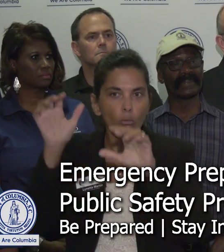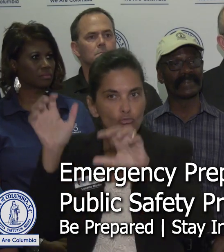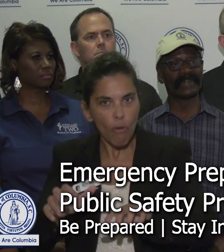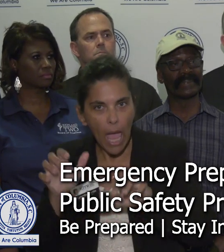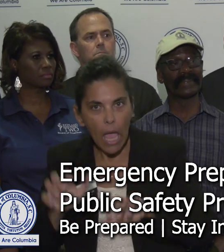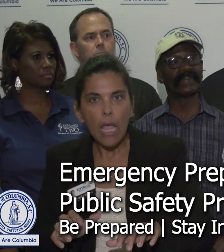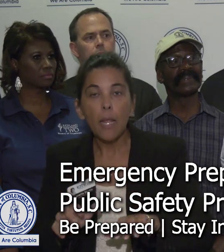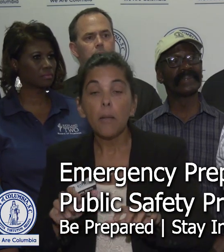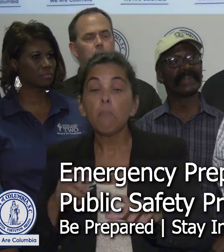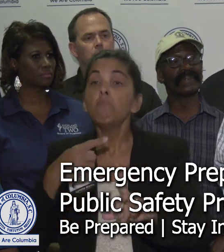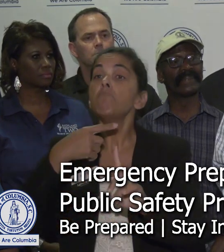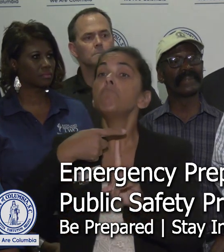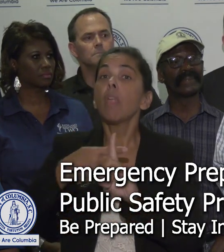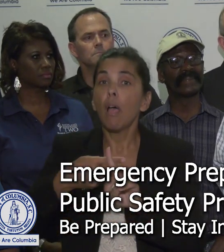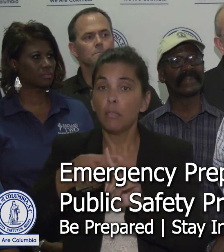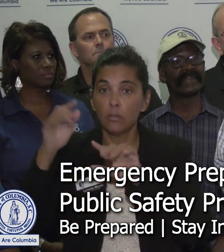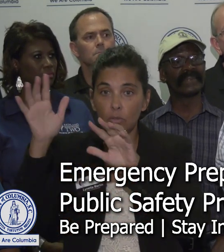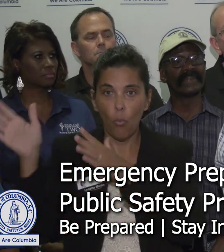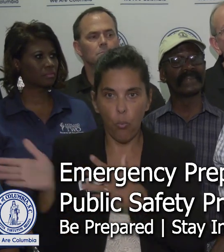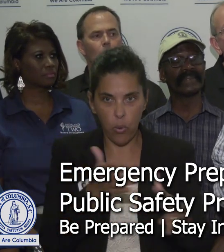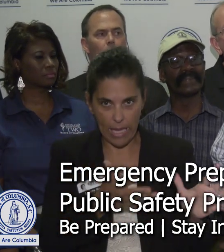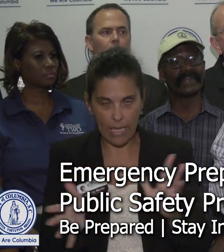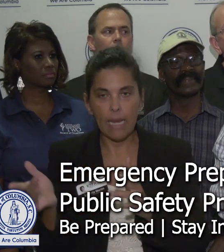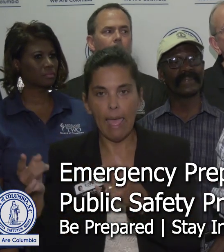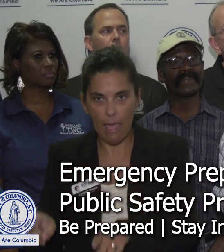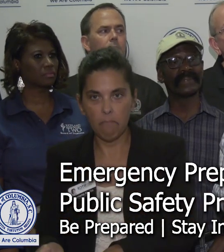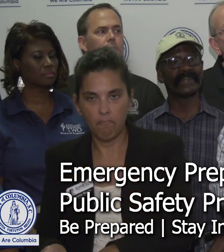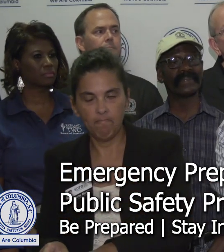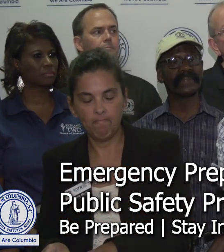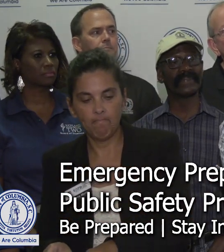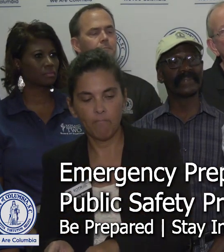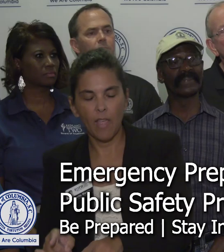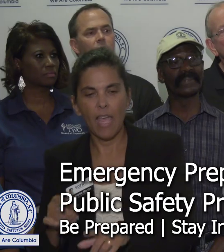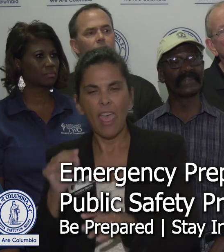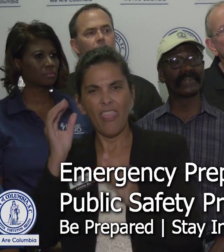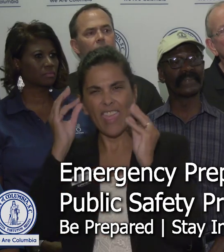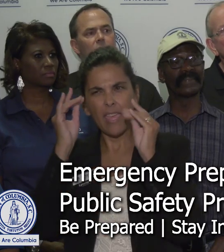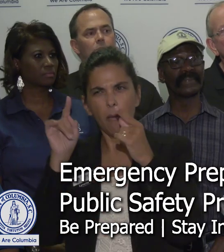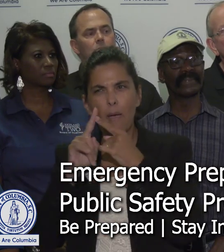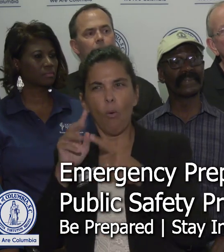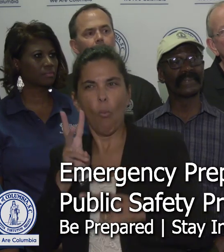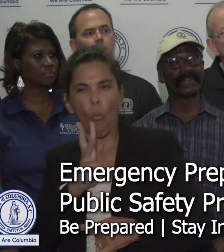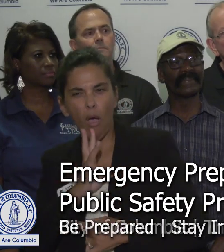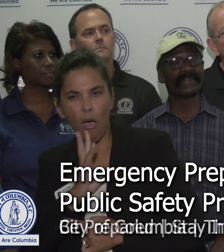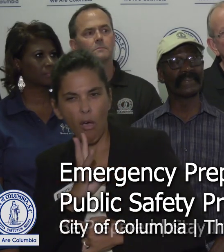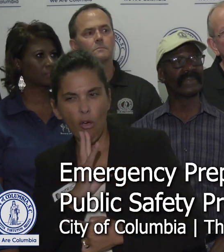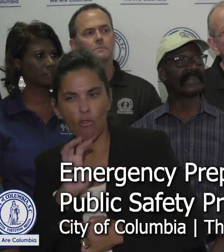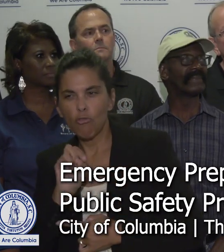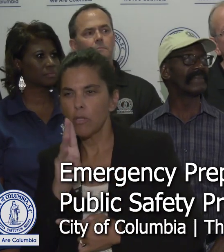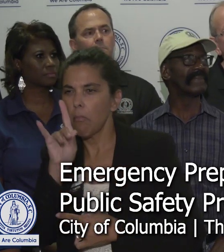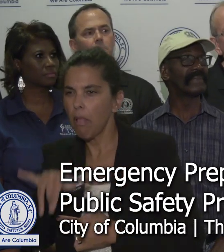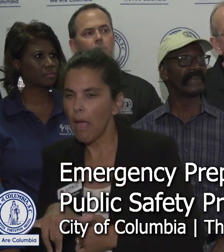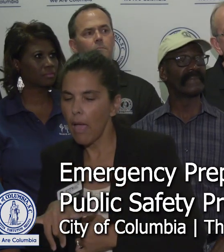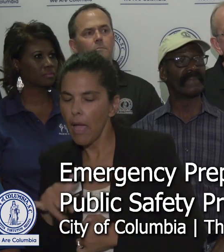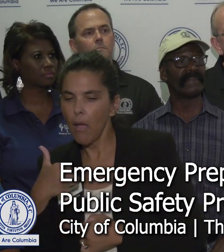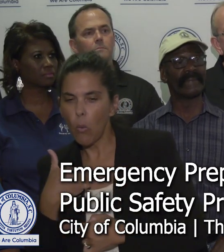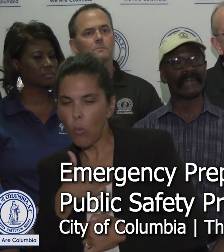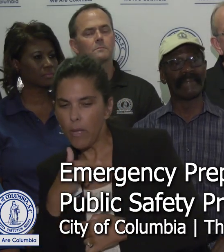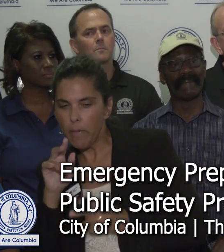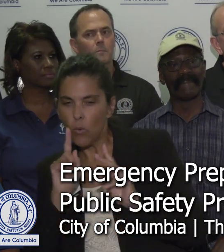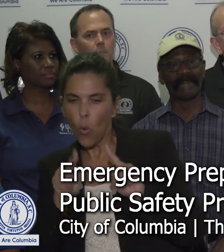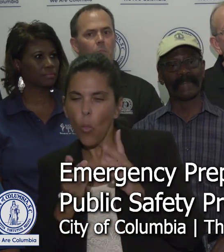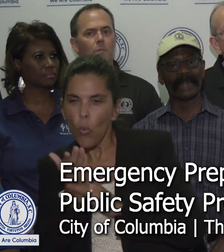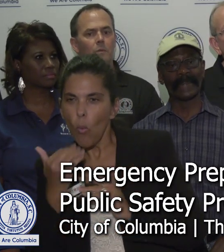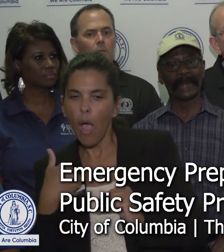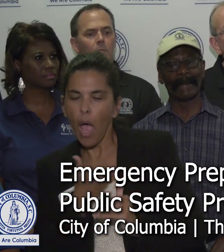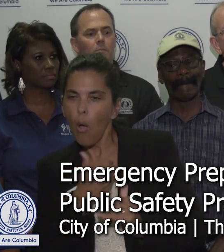the winds that may be coming. From a water system perspective and a water supply perspective, we have been going through our emergency operation